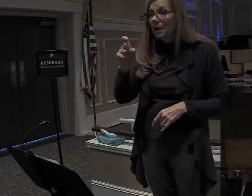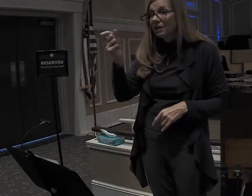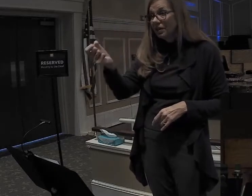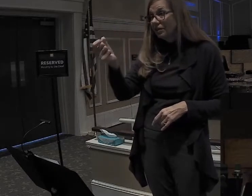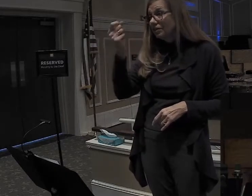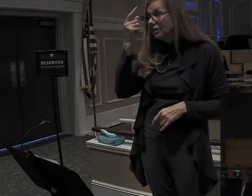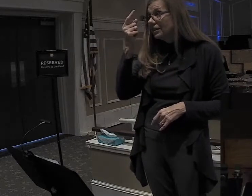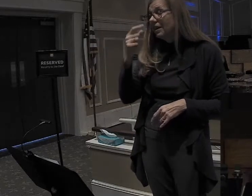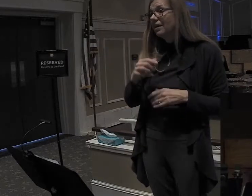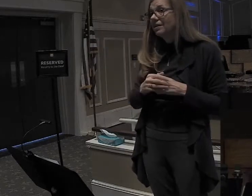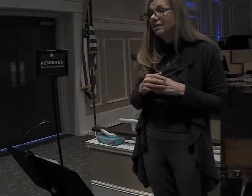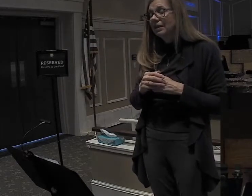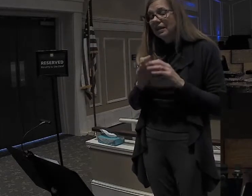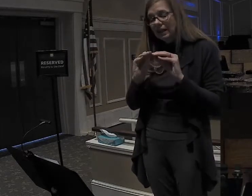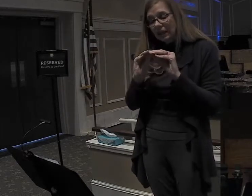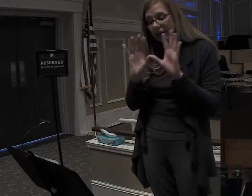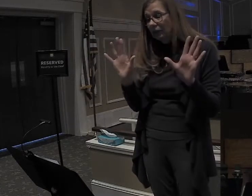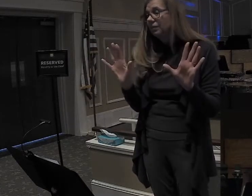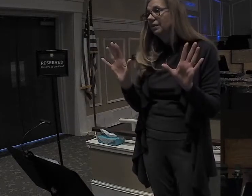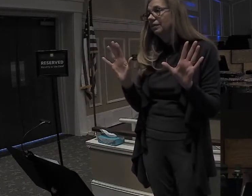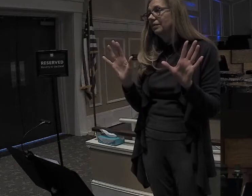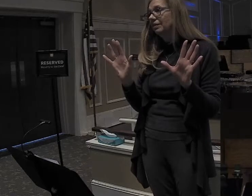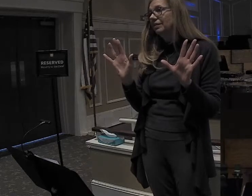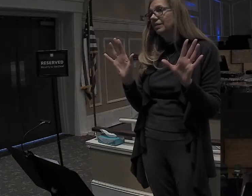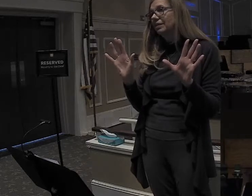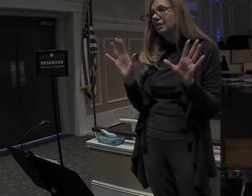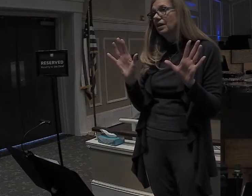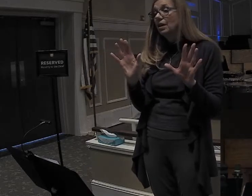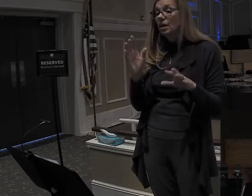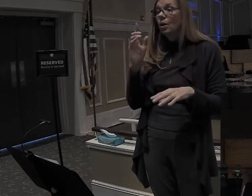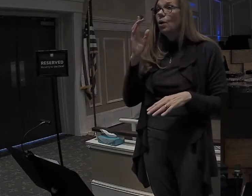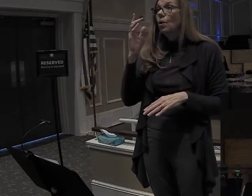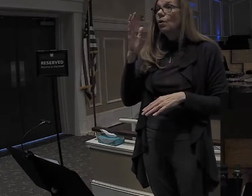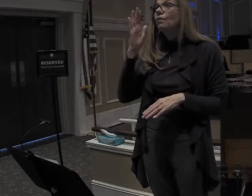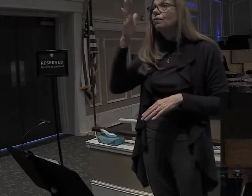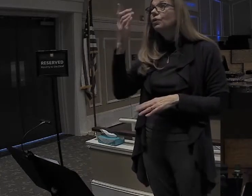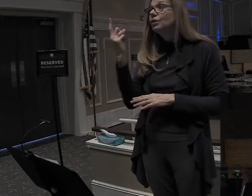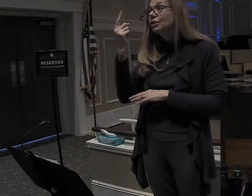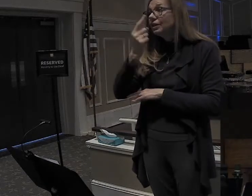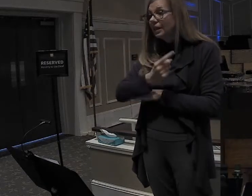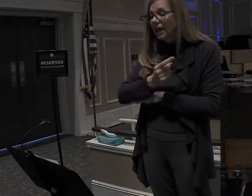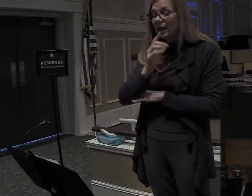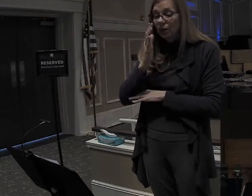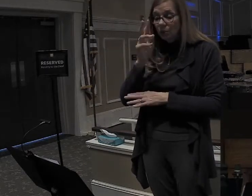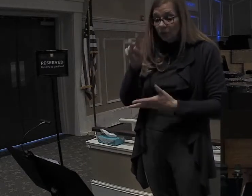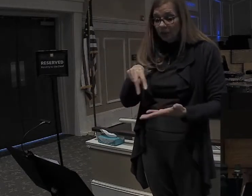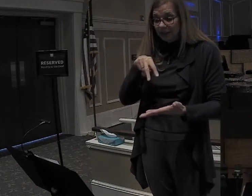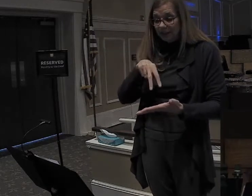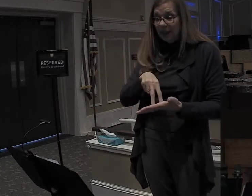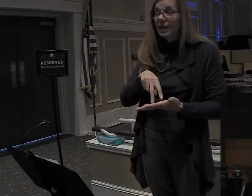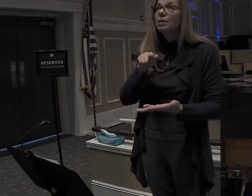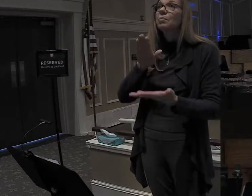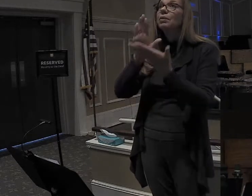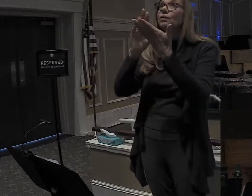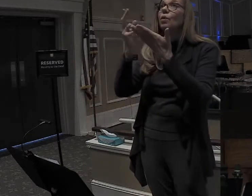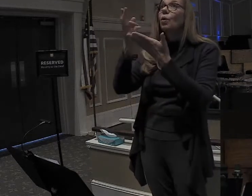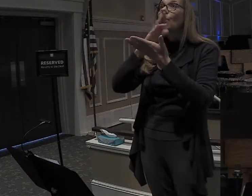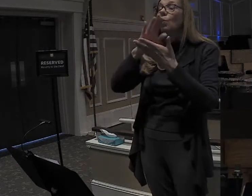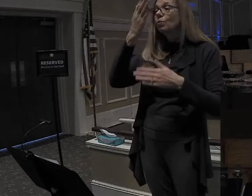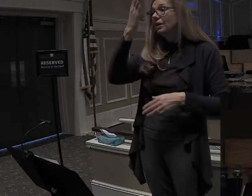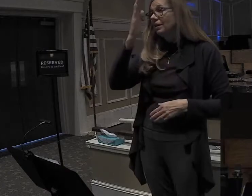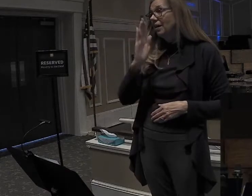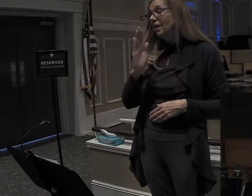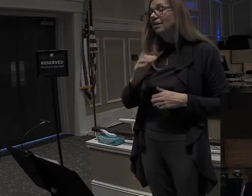understand something very, very clearly. One day you are going to stand before a holy God.